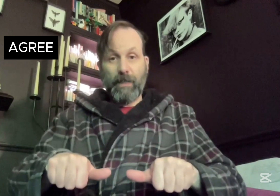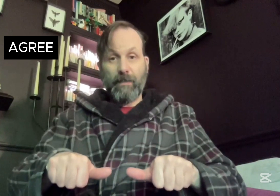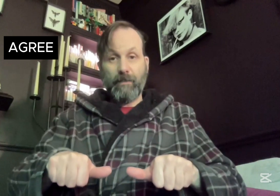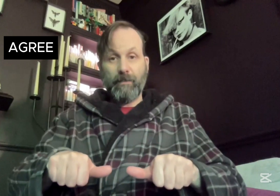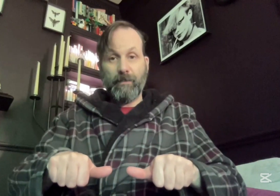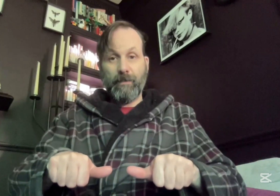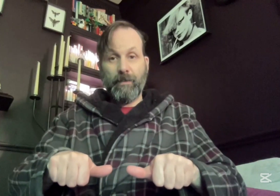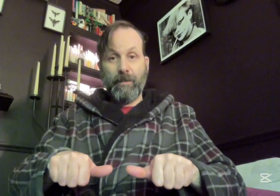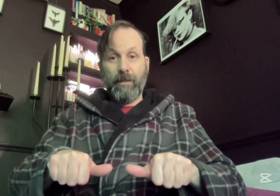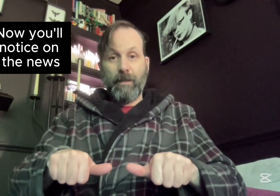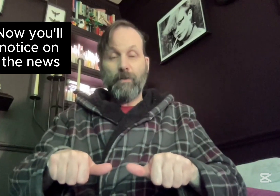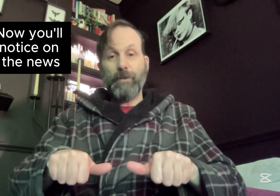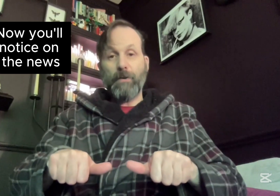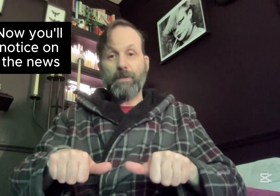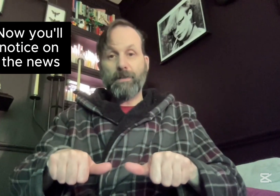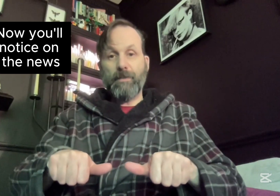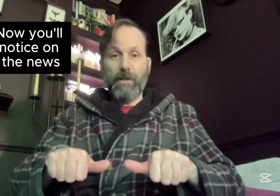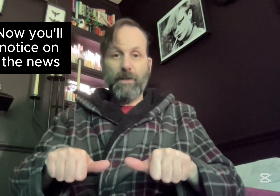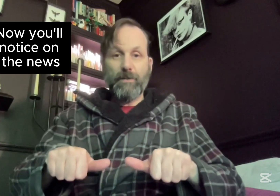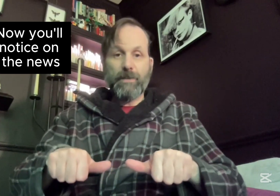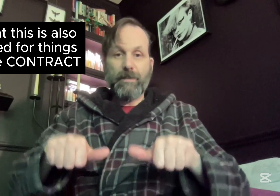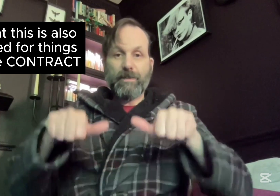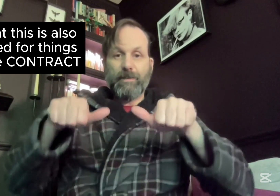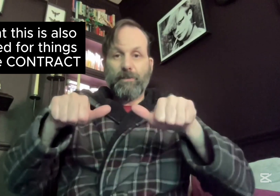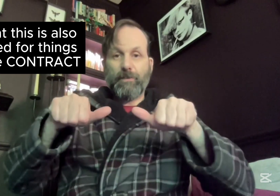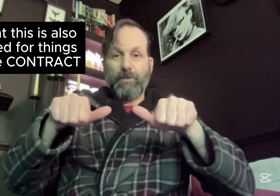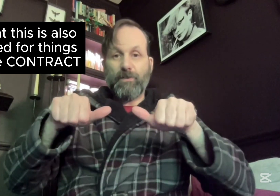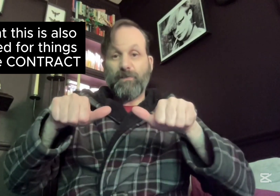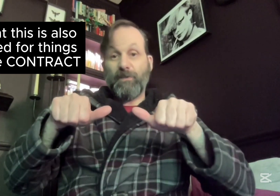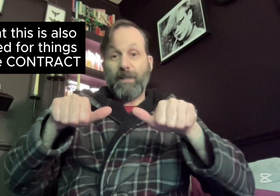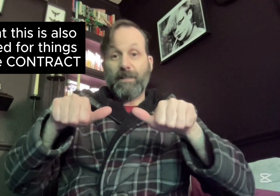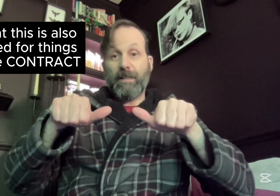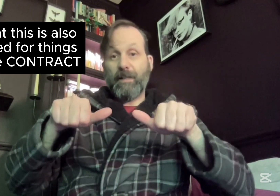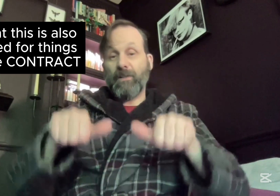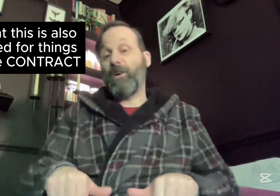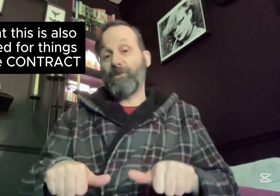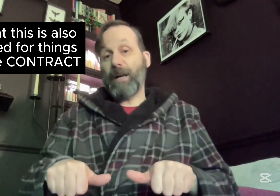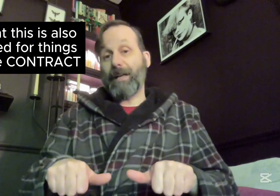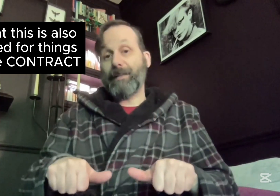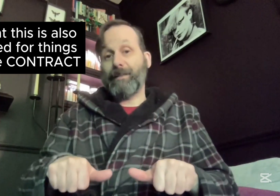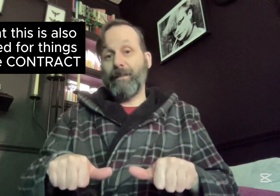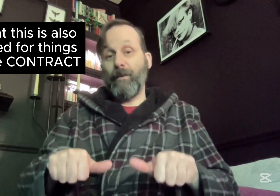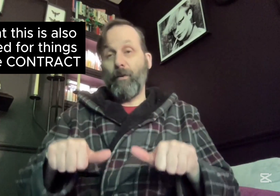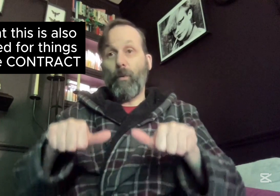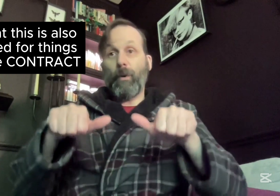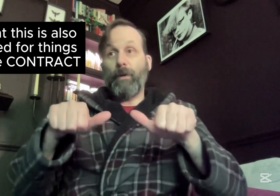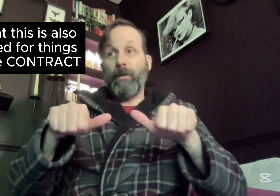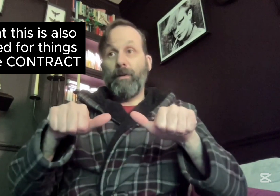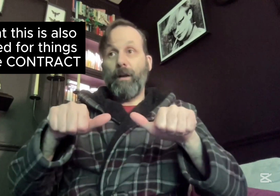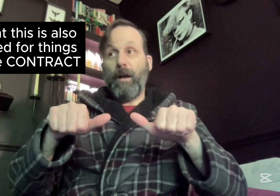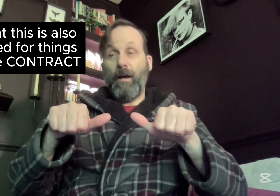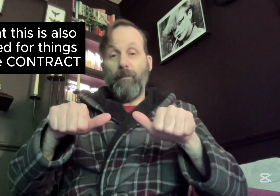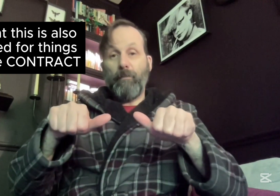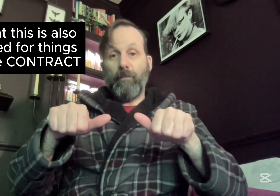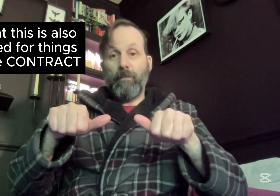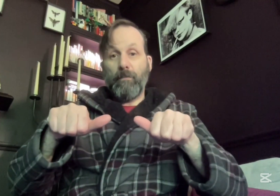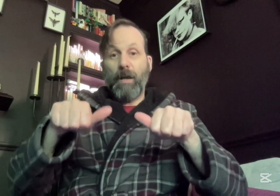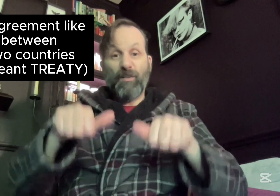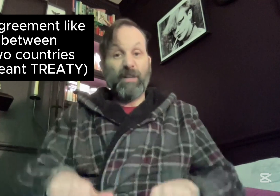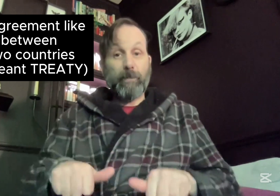Agree. Now you'll notice on the news that this is also used for things like contract or